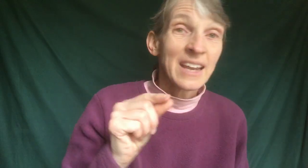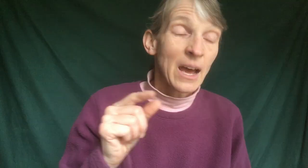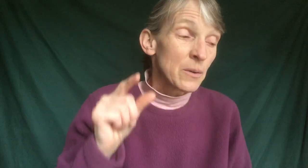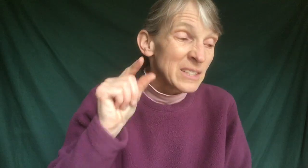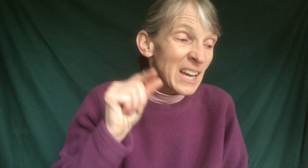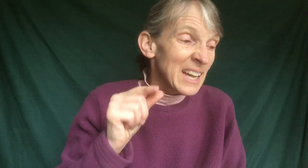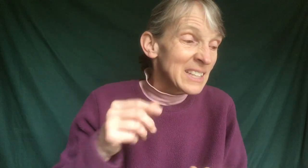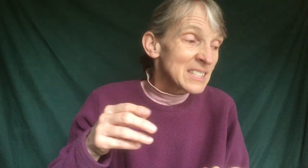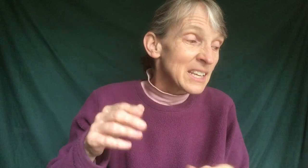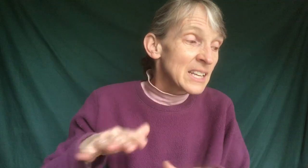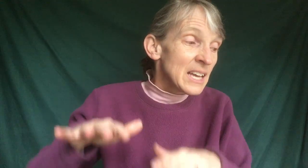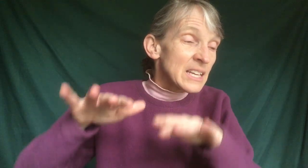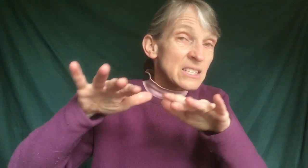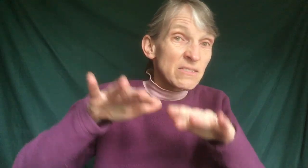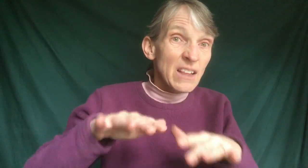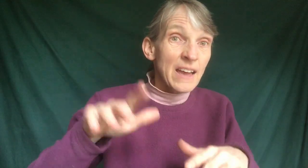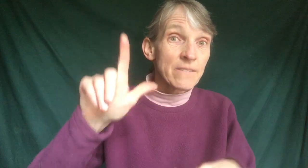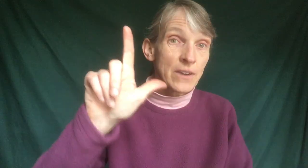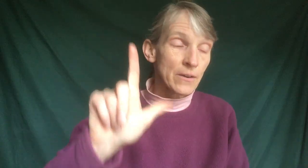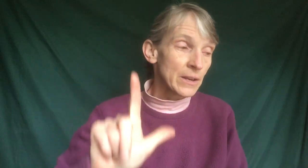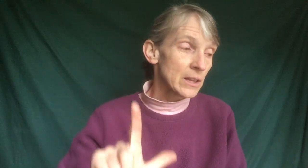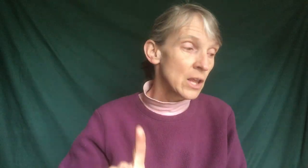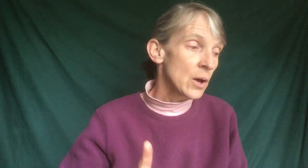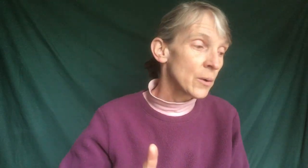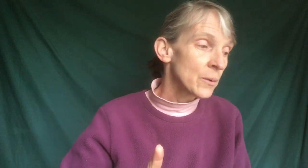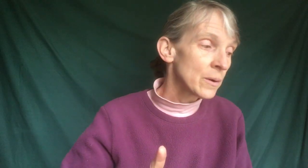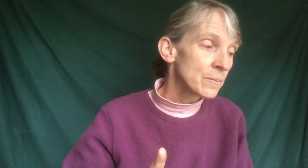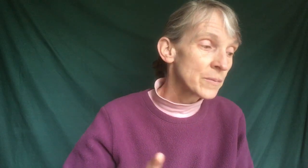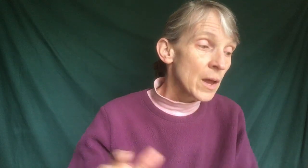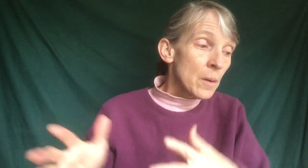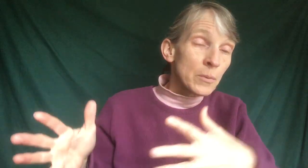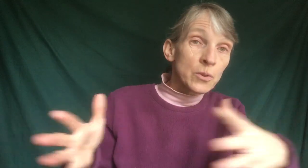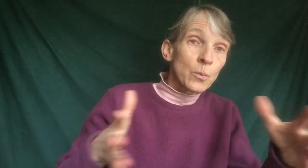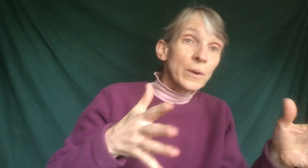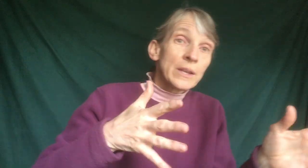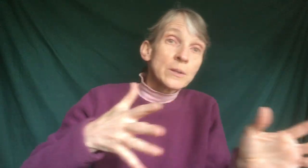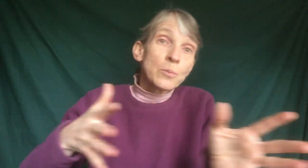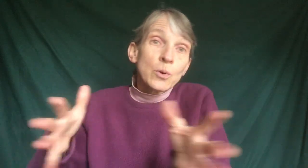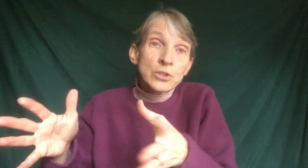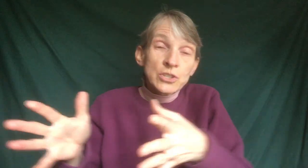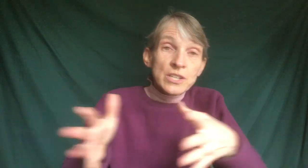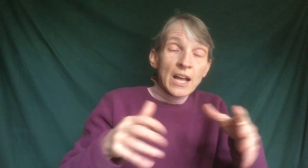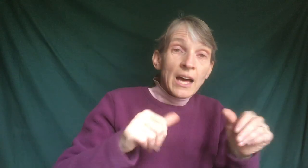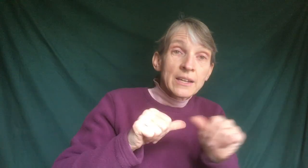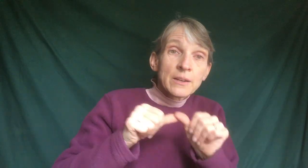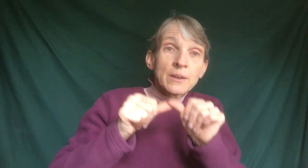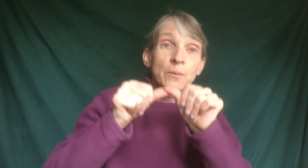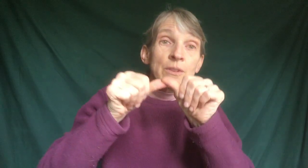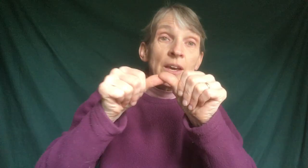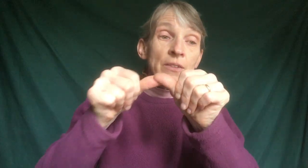Now the tiny seed is flying very low, but the wind pushes it on with the